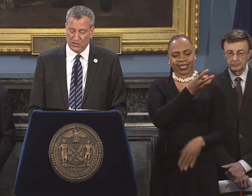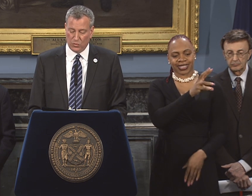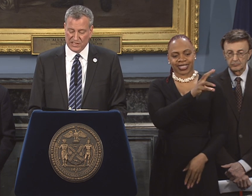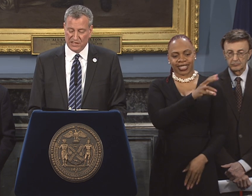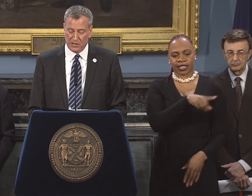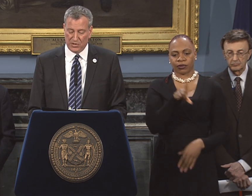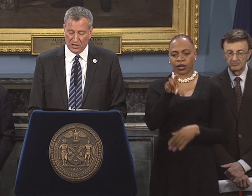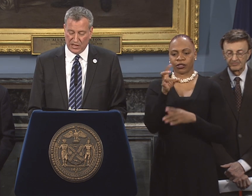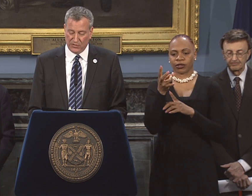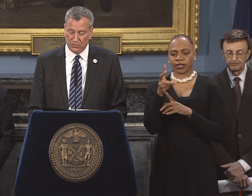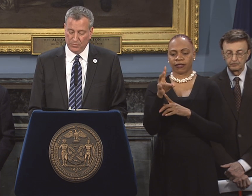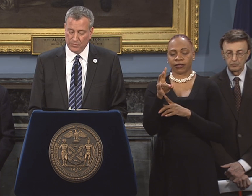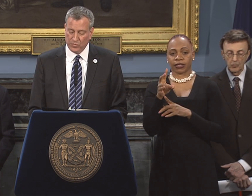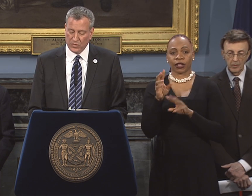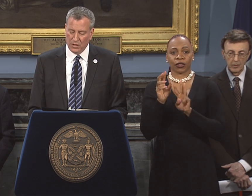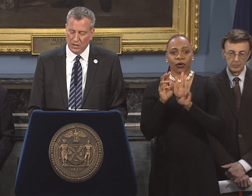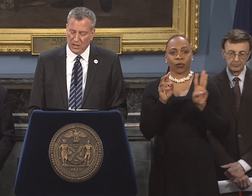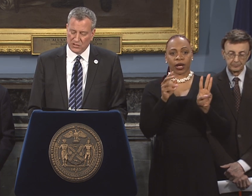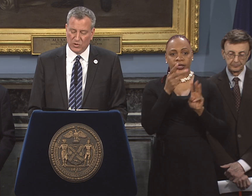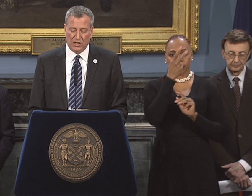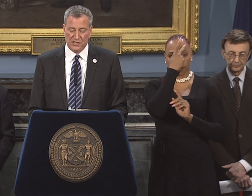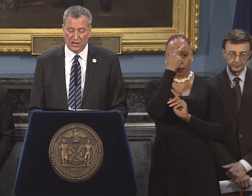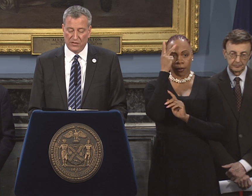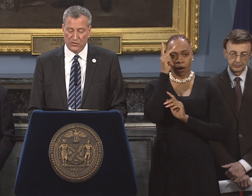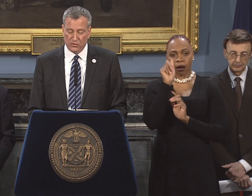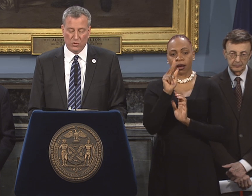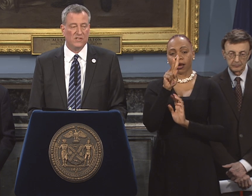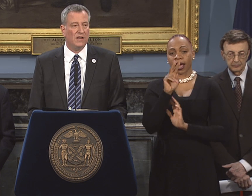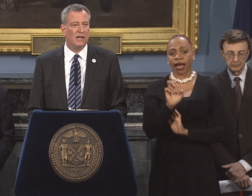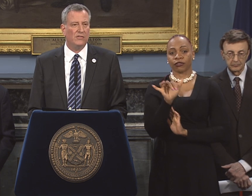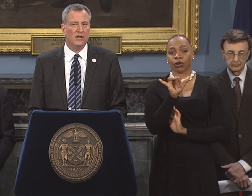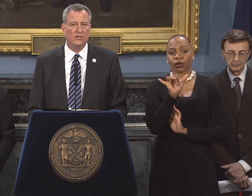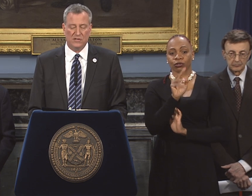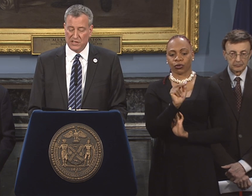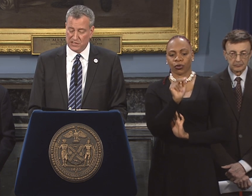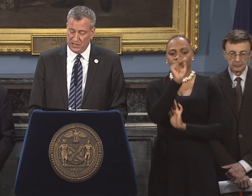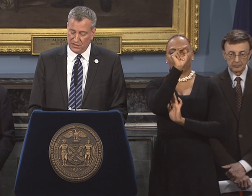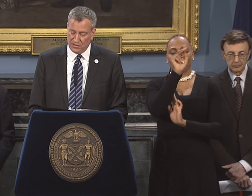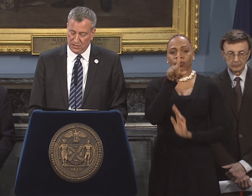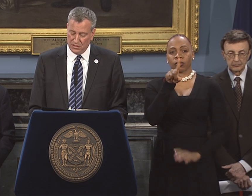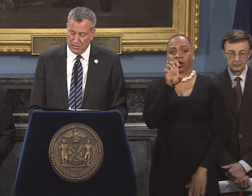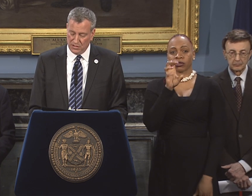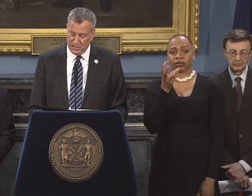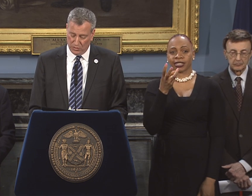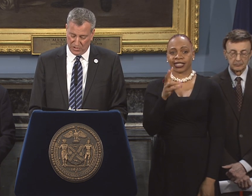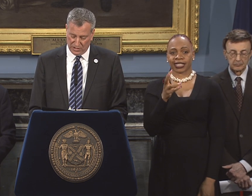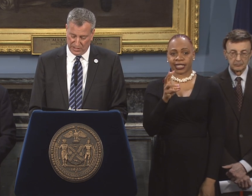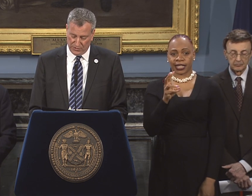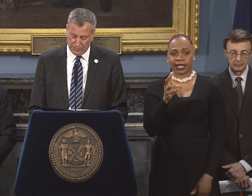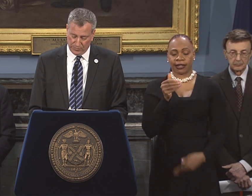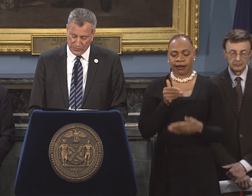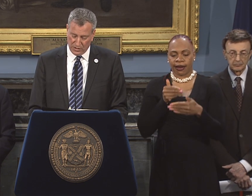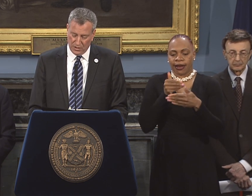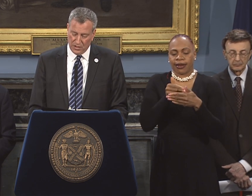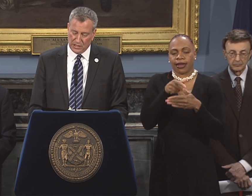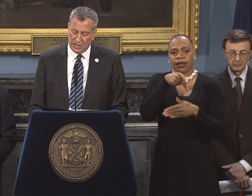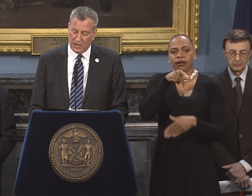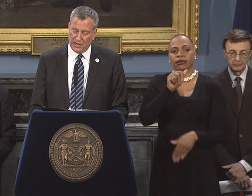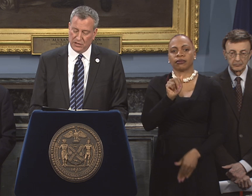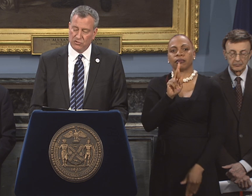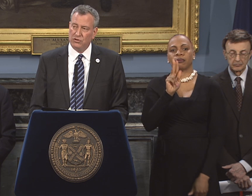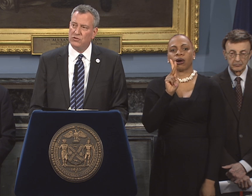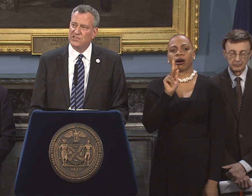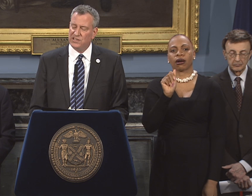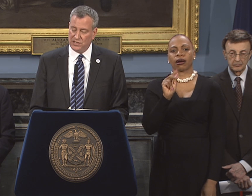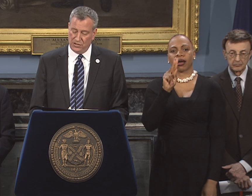117th Street on the west side of Park Avenue, as well as on the north side of 116th near Park Avenue.